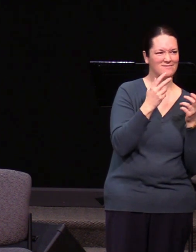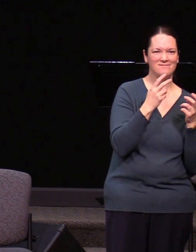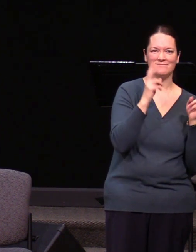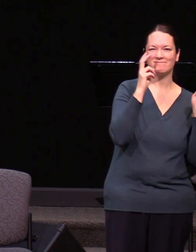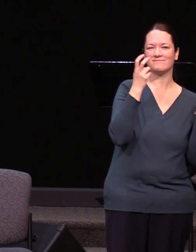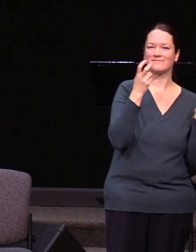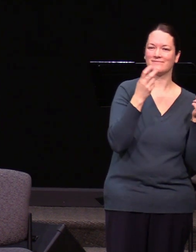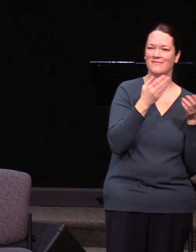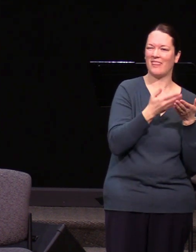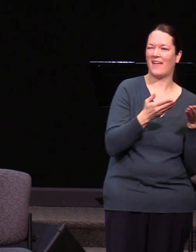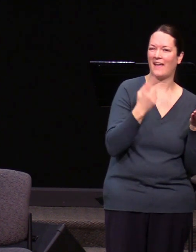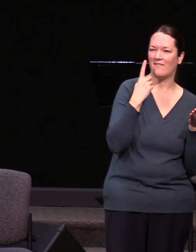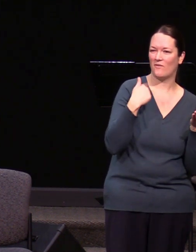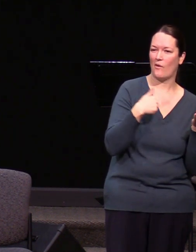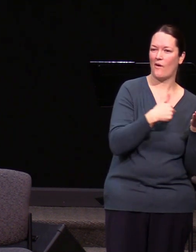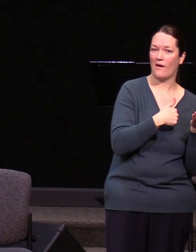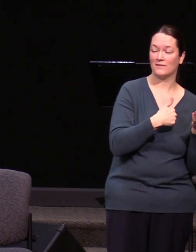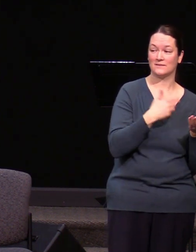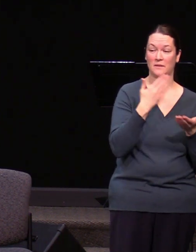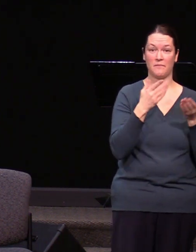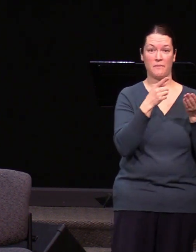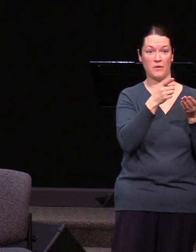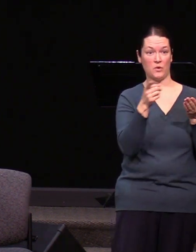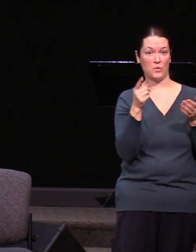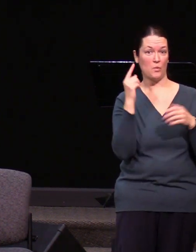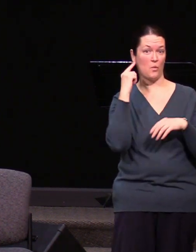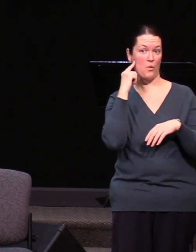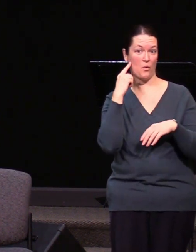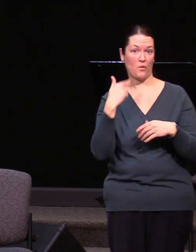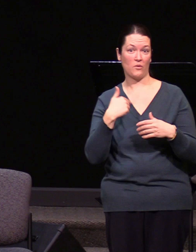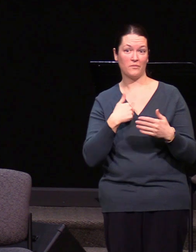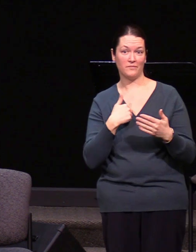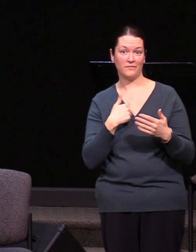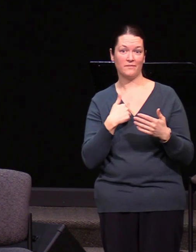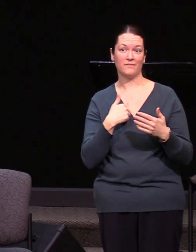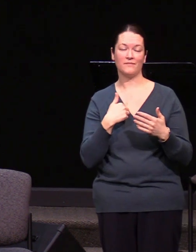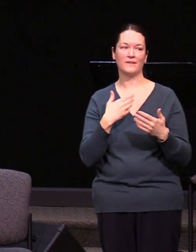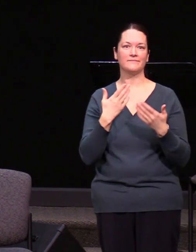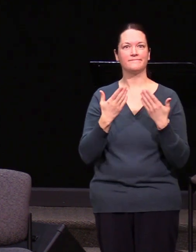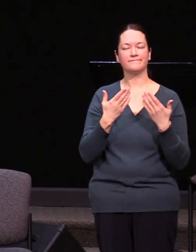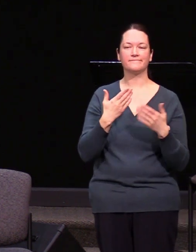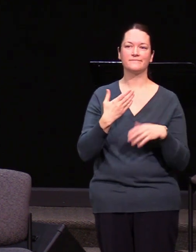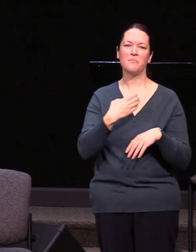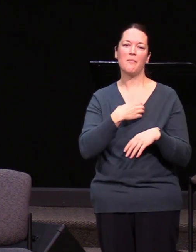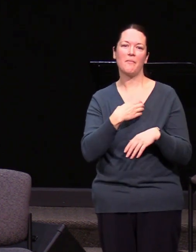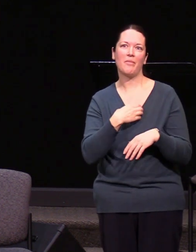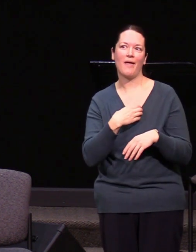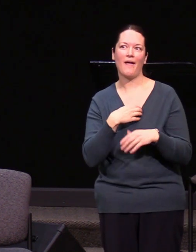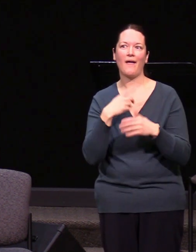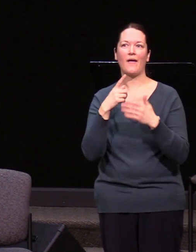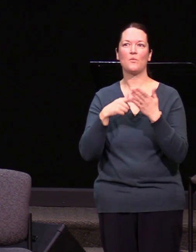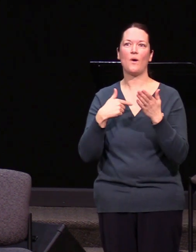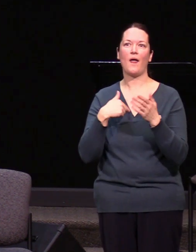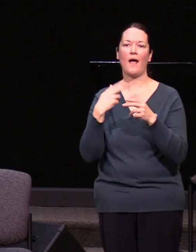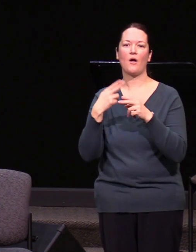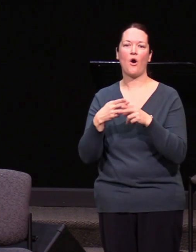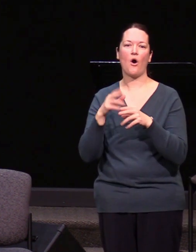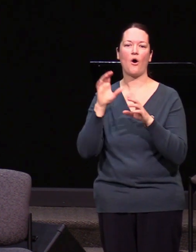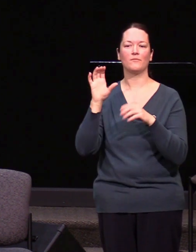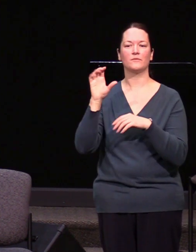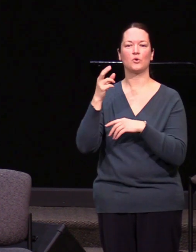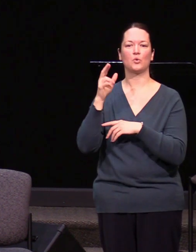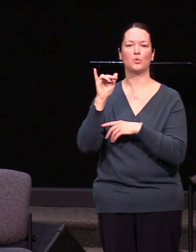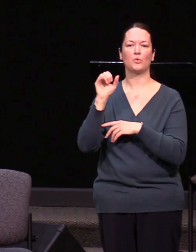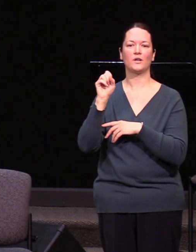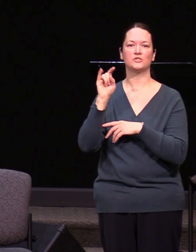for some of us. You may have heard me complain about some what I call Christianese in